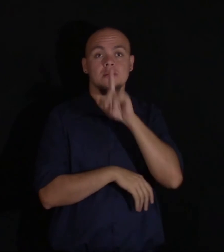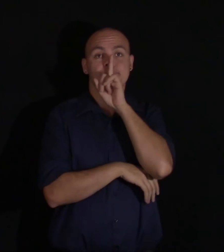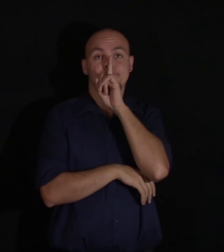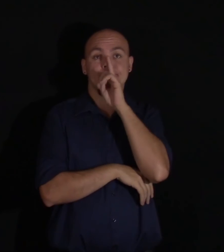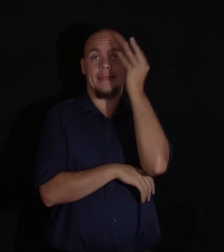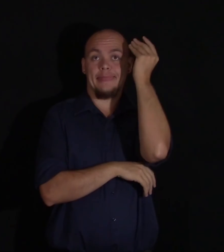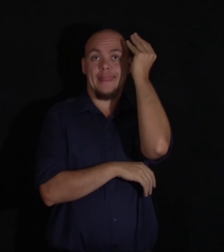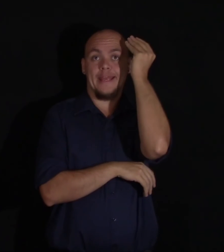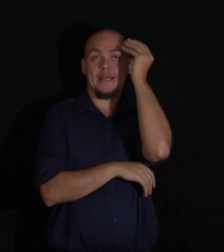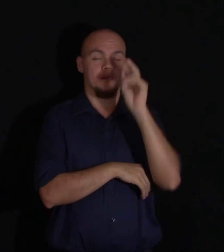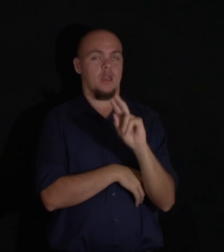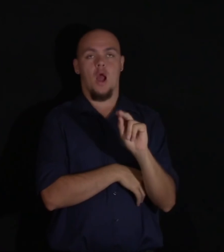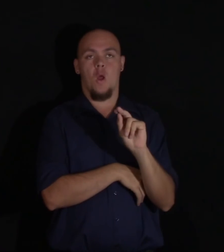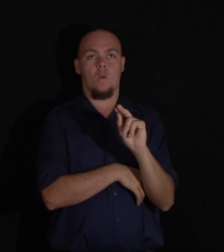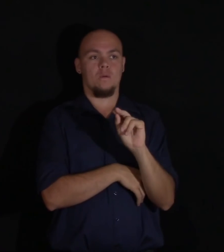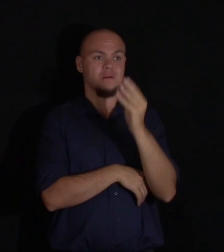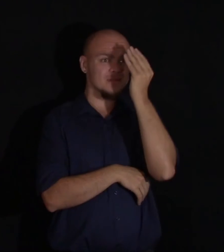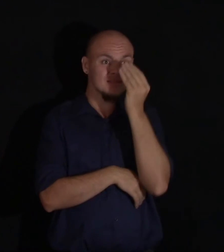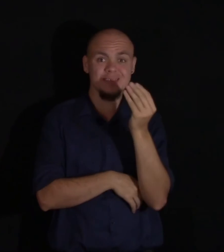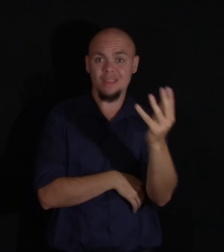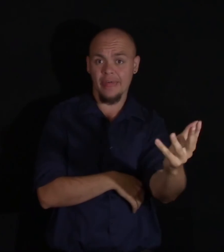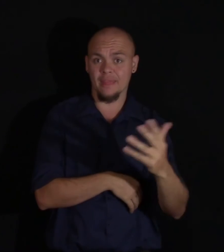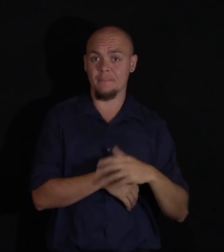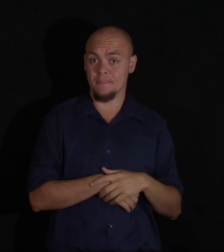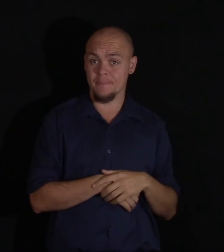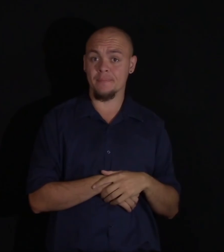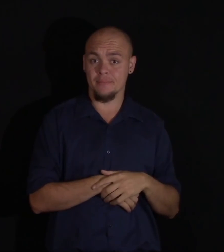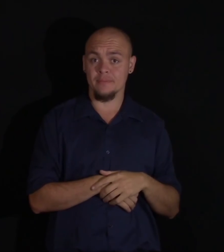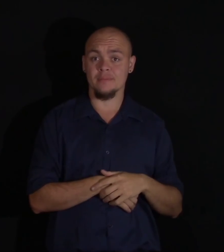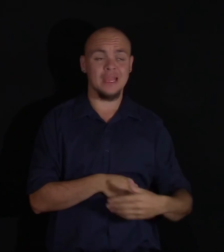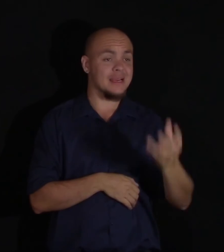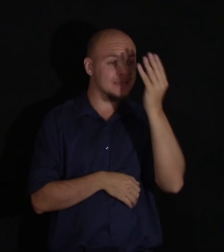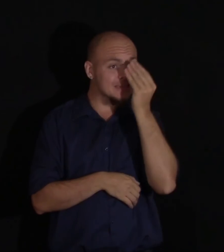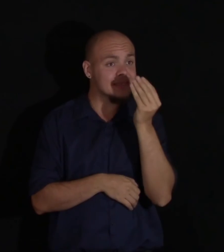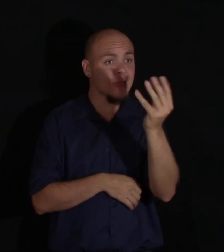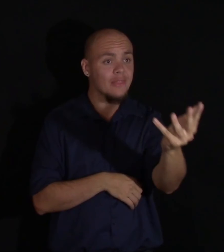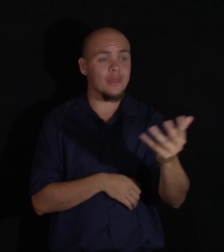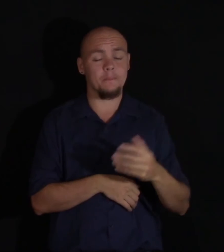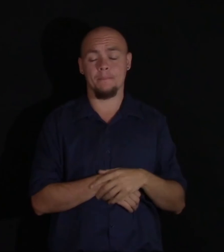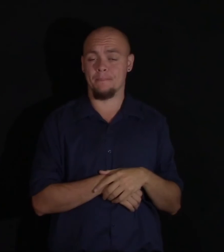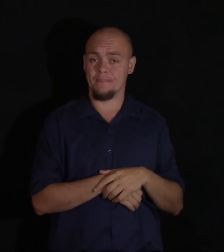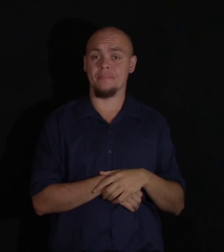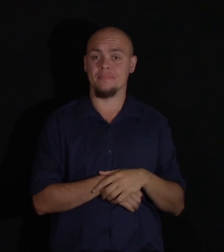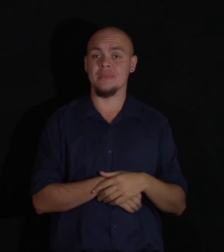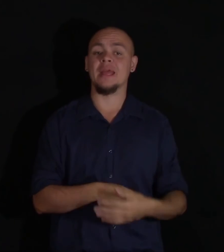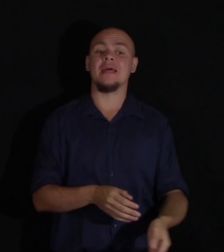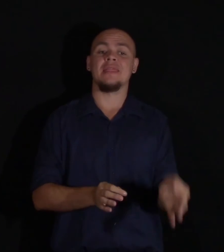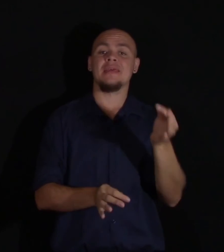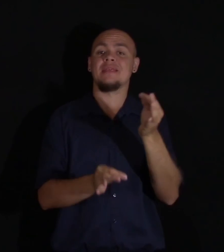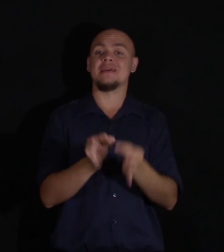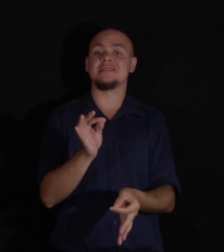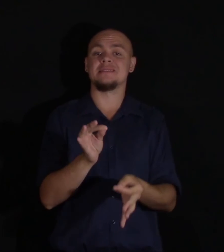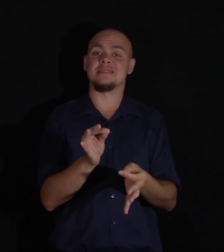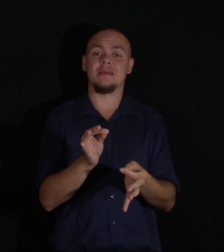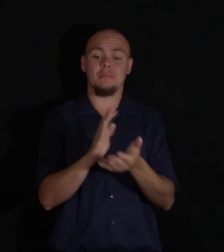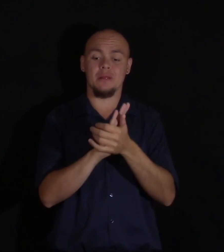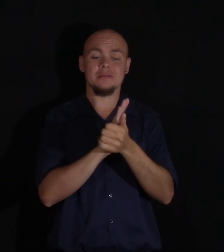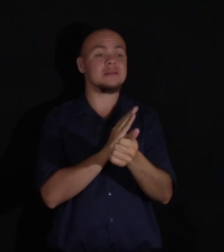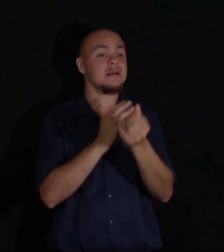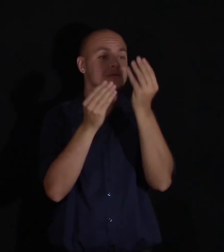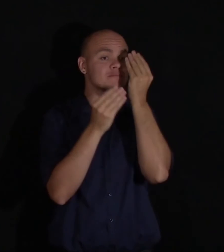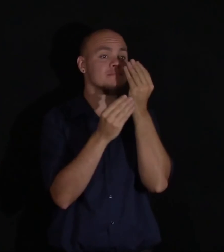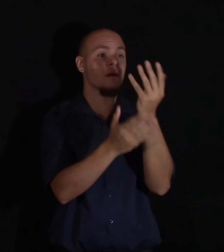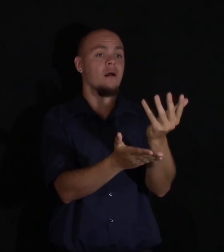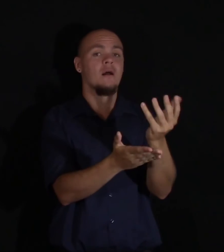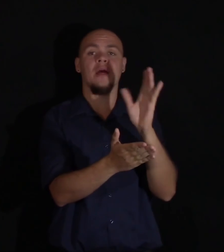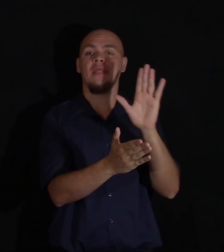Tell them. Tell them. The simple act of verbalizing that to them